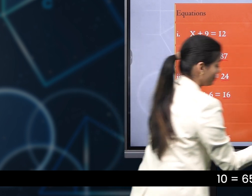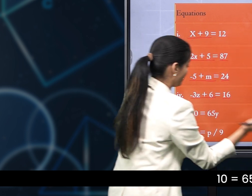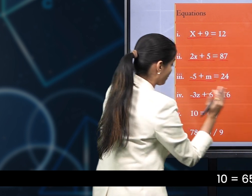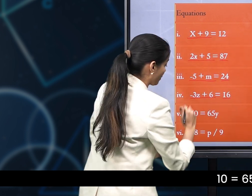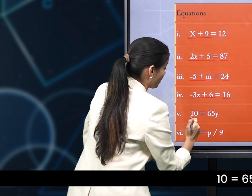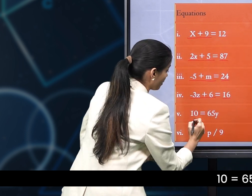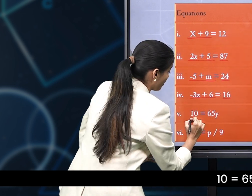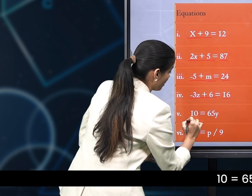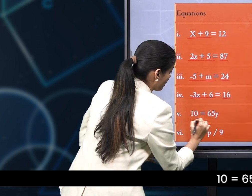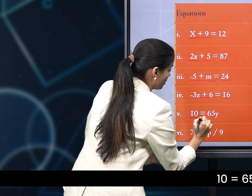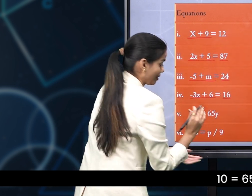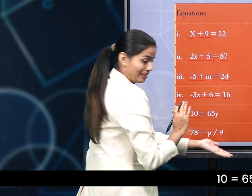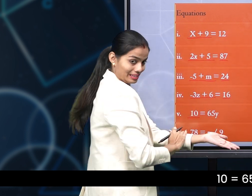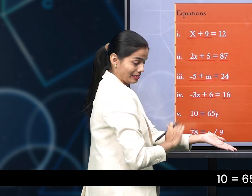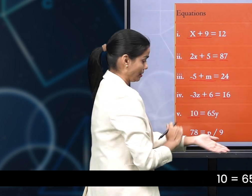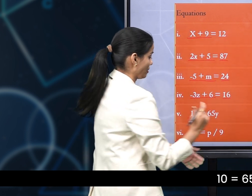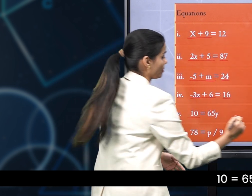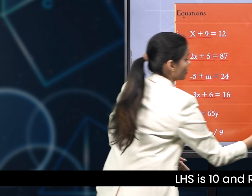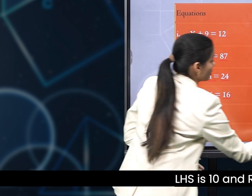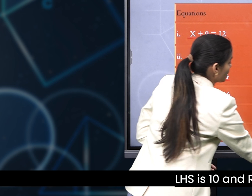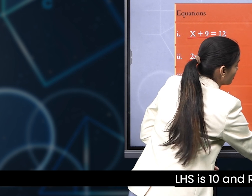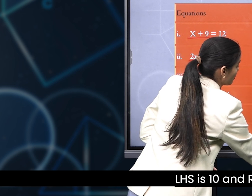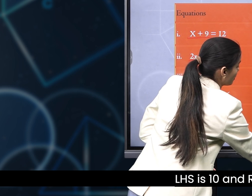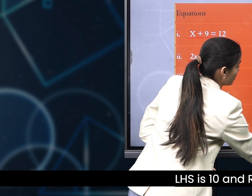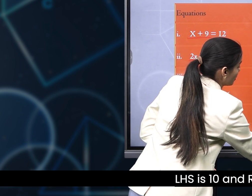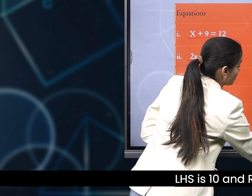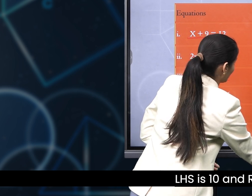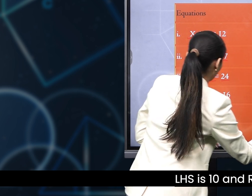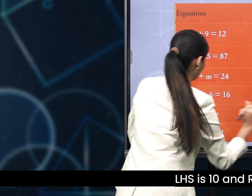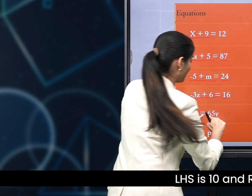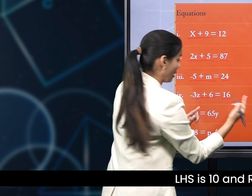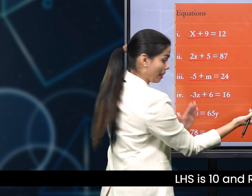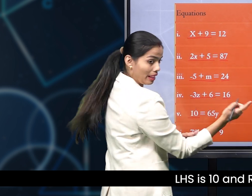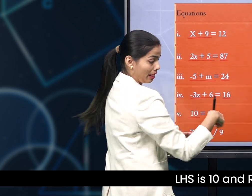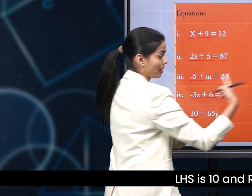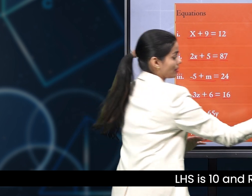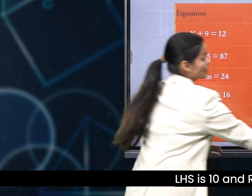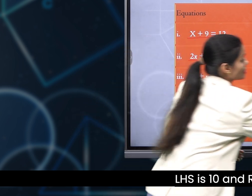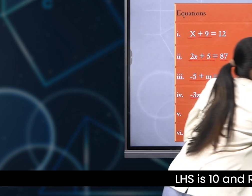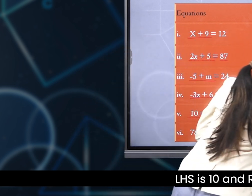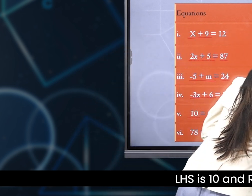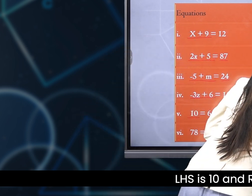10 is equal to 65y. LHS is 10 and RHS is